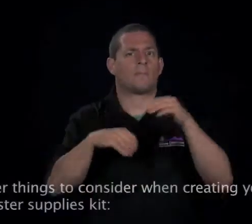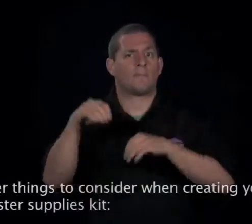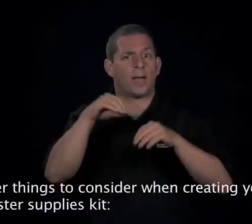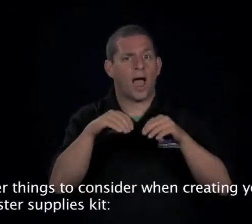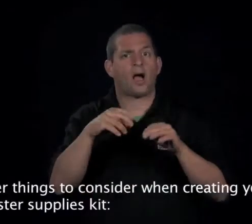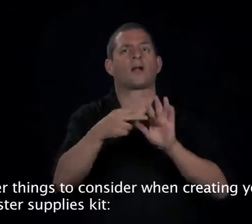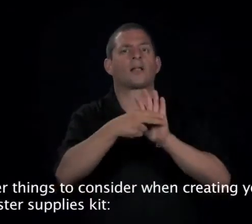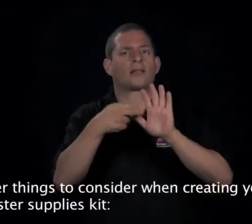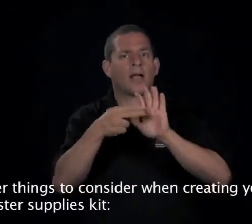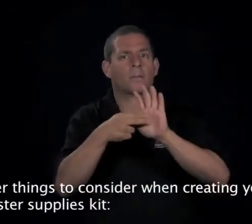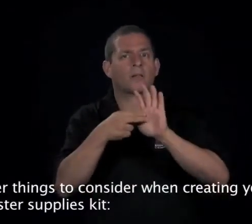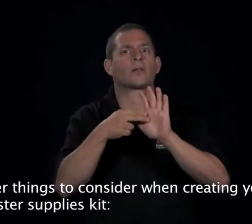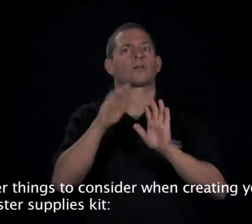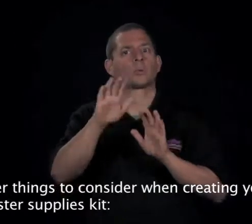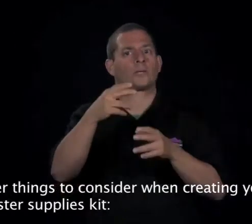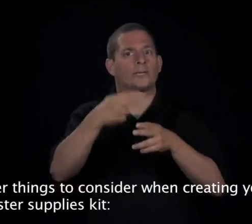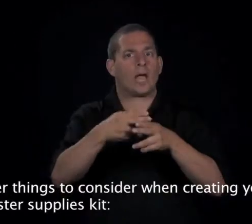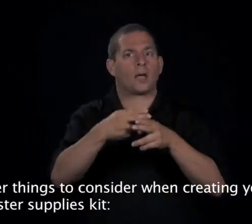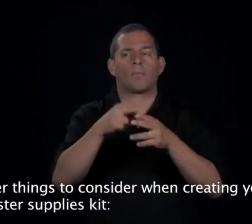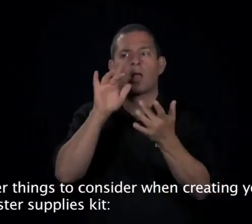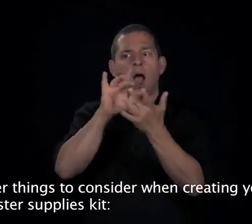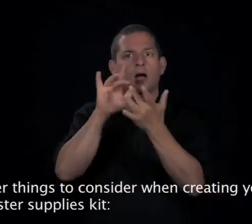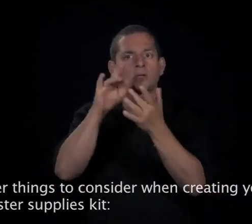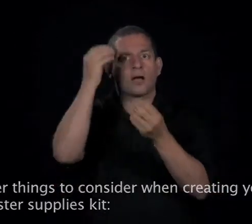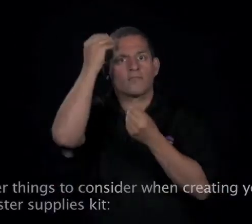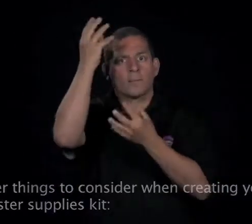Other things to consider when creating your disaster supplies kit: